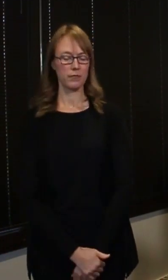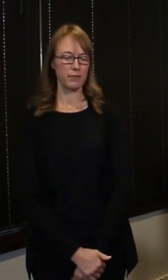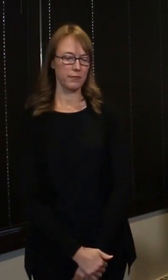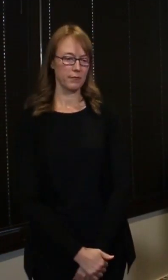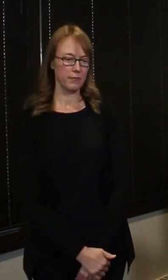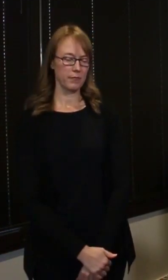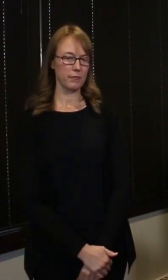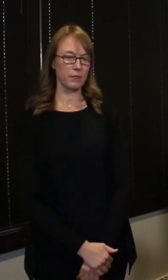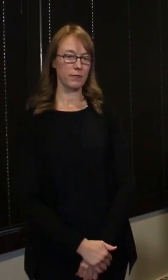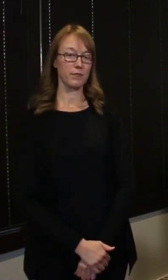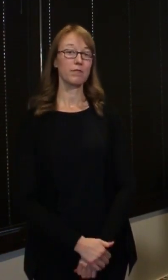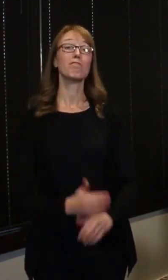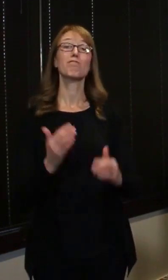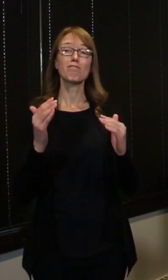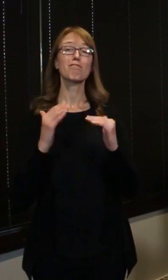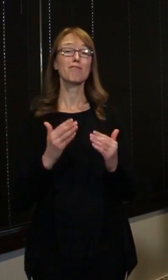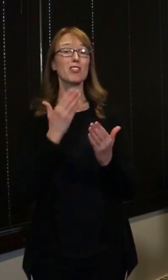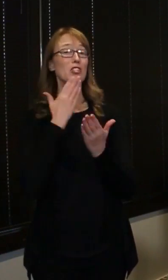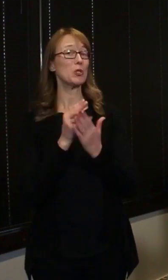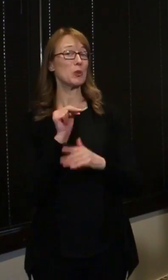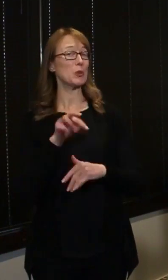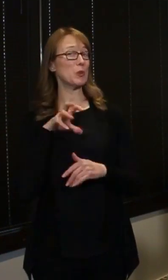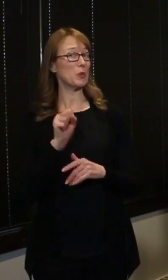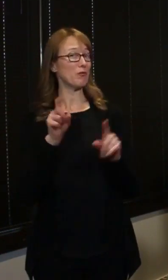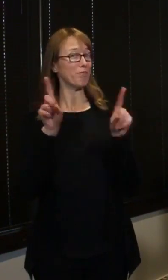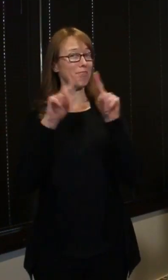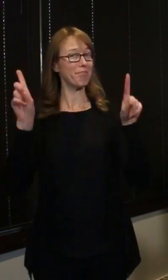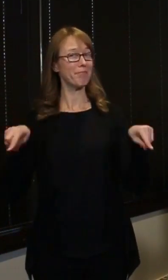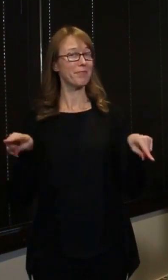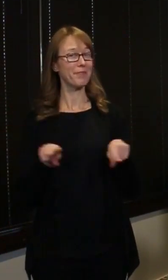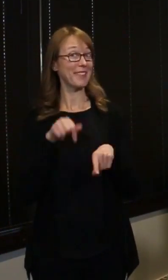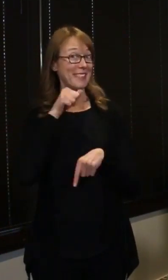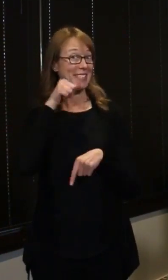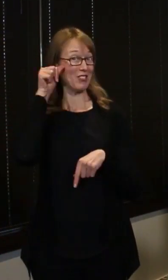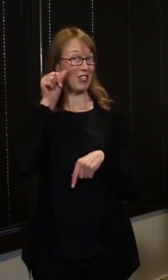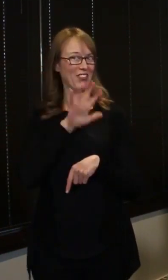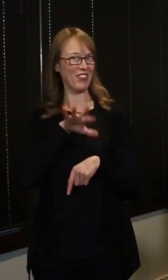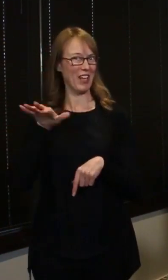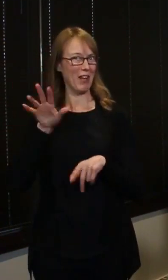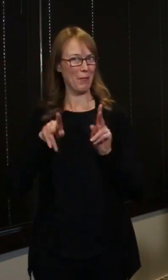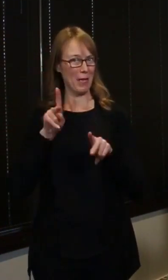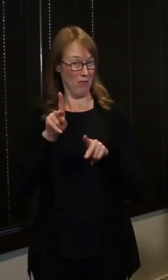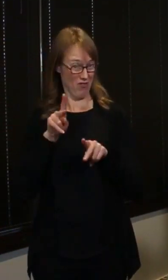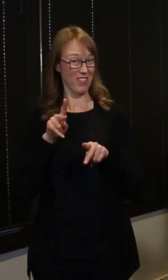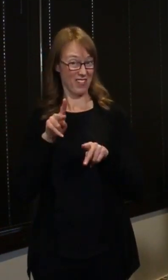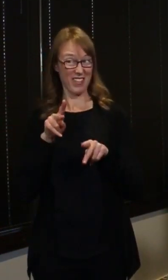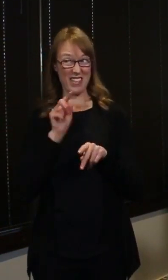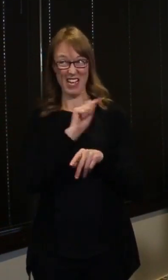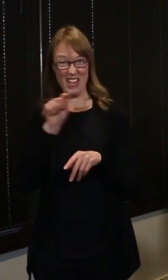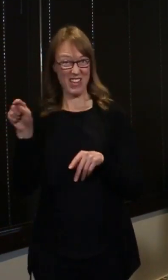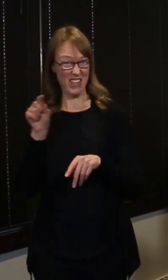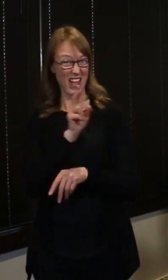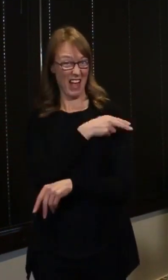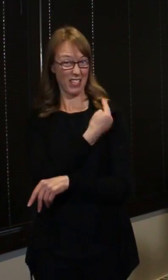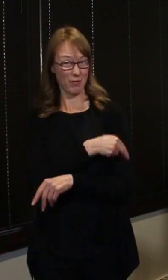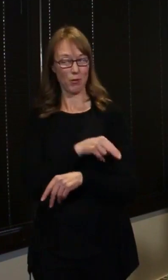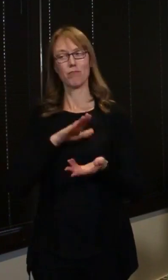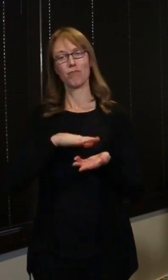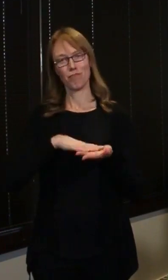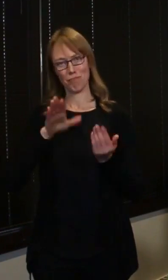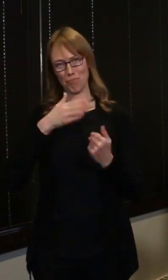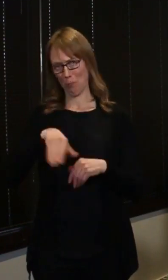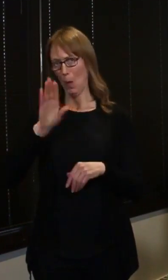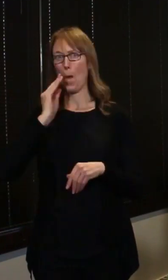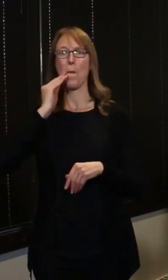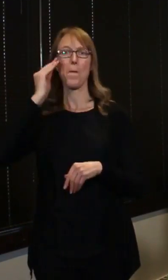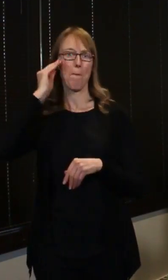Moving on to our good news slide, yesterday we discharged 55 patients from our task force hospitals, and that brings our